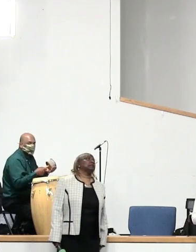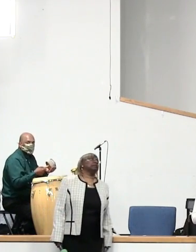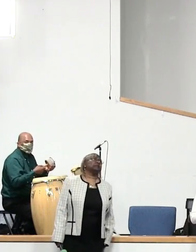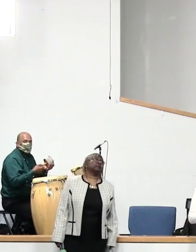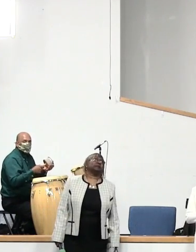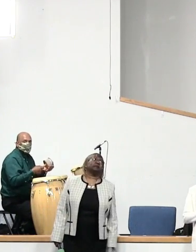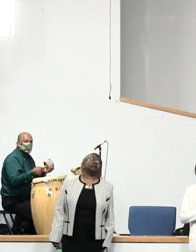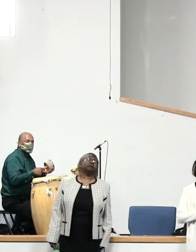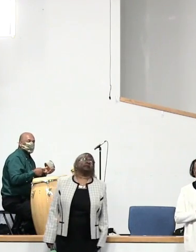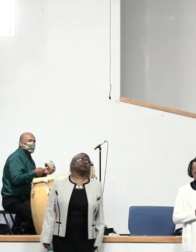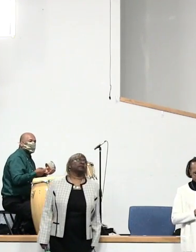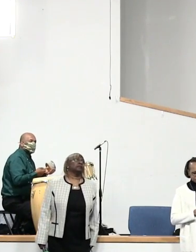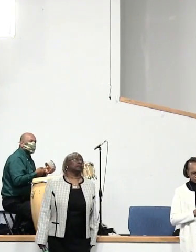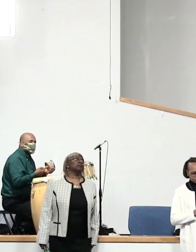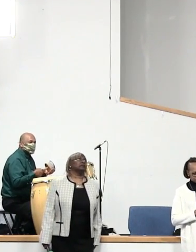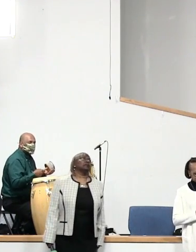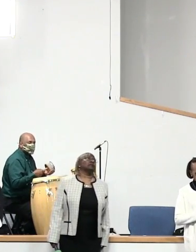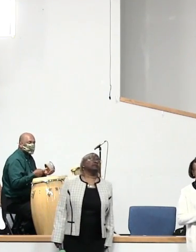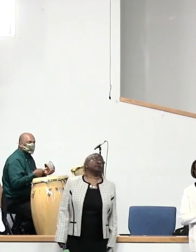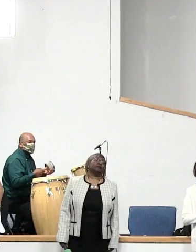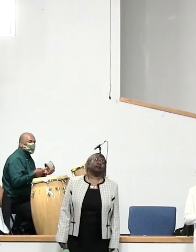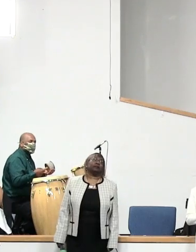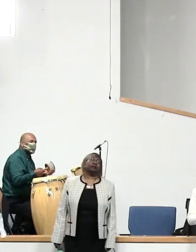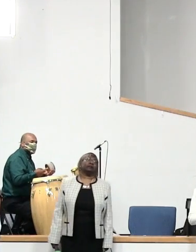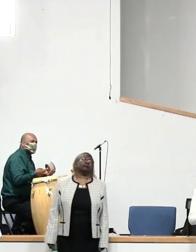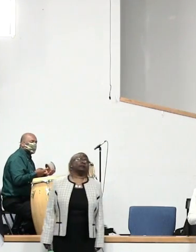Hallelujah, hallelujah,